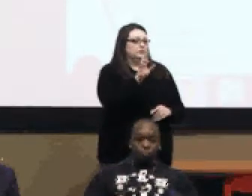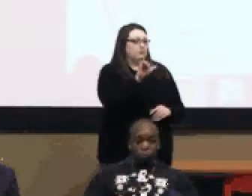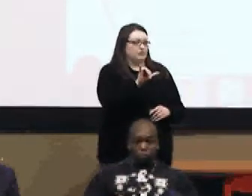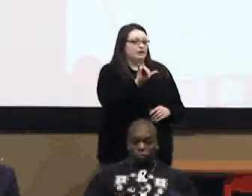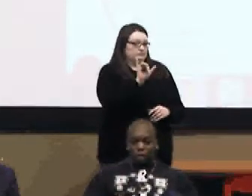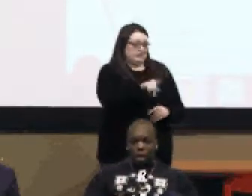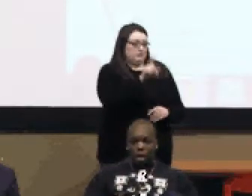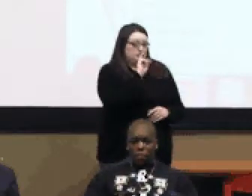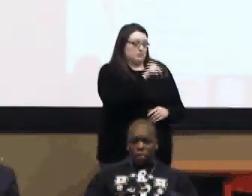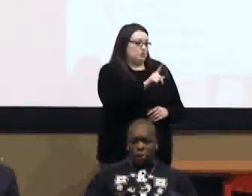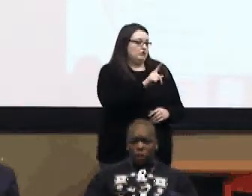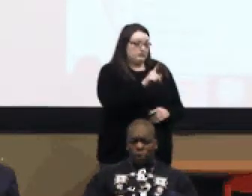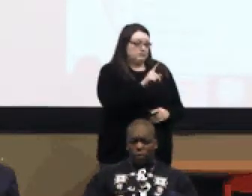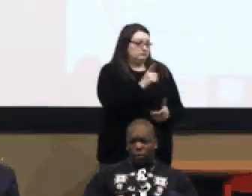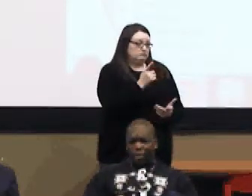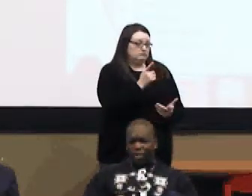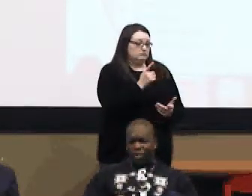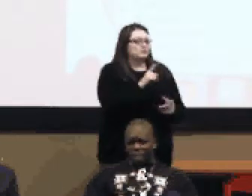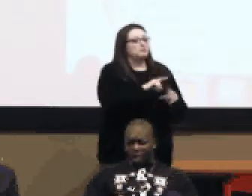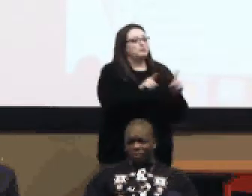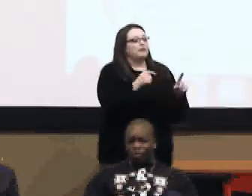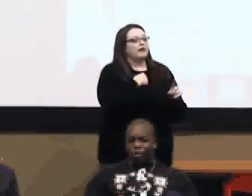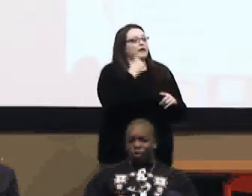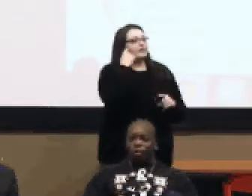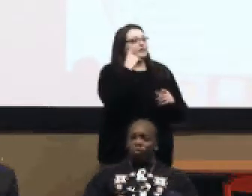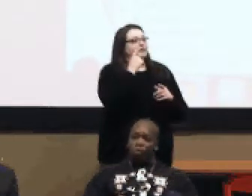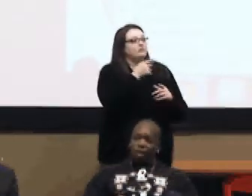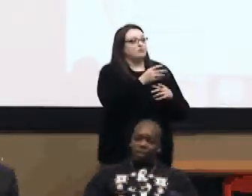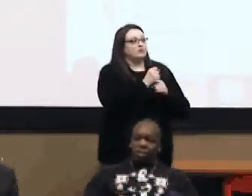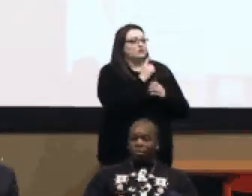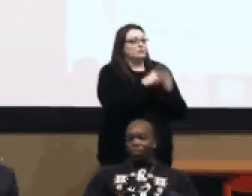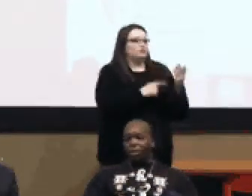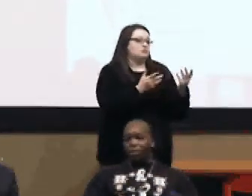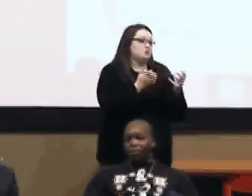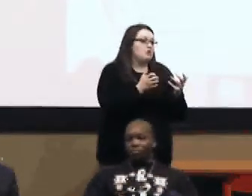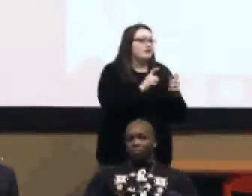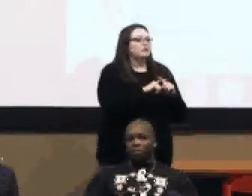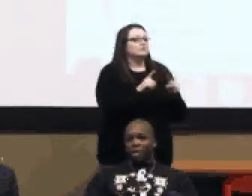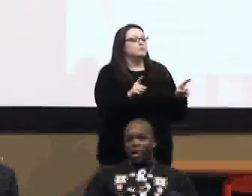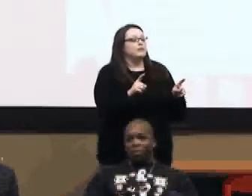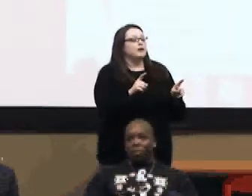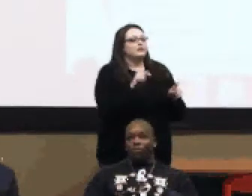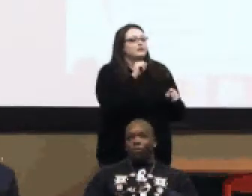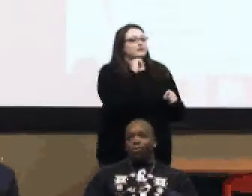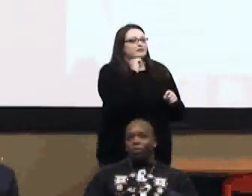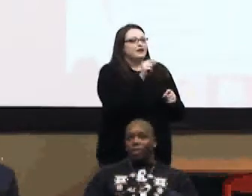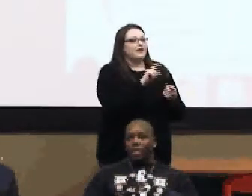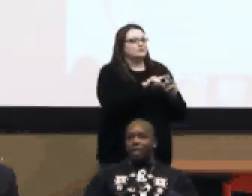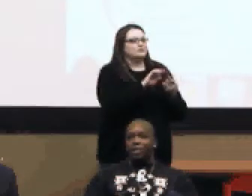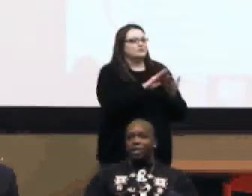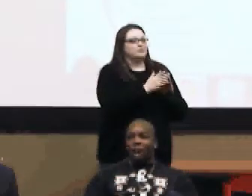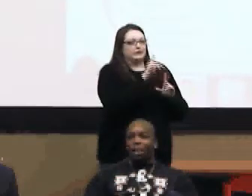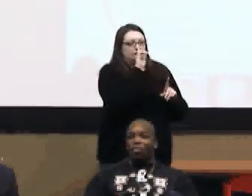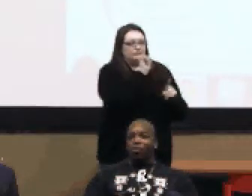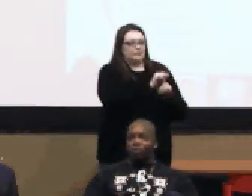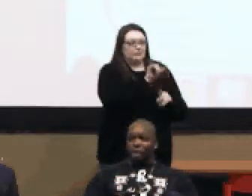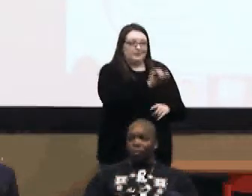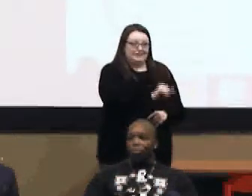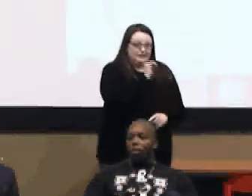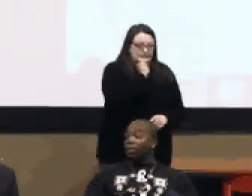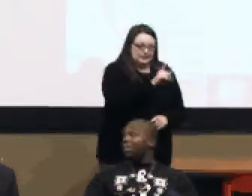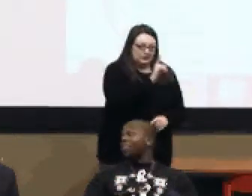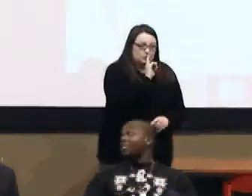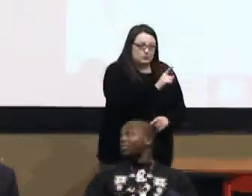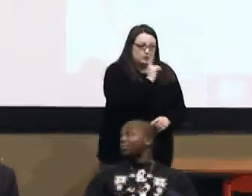real. But I think you get out of it what you want, but not to be fooled, that's not the